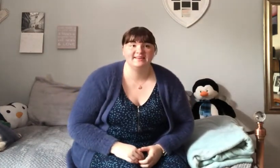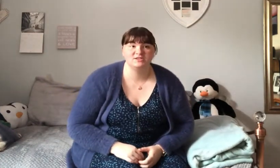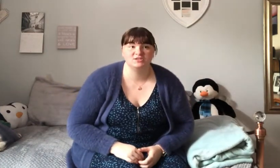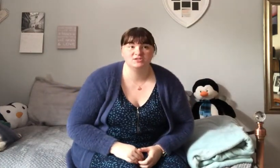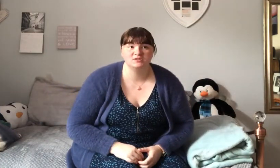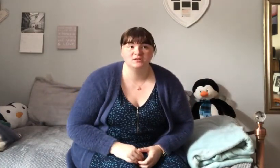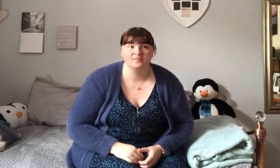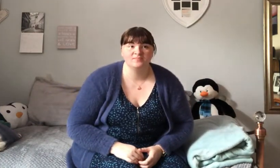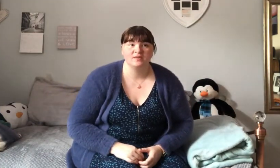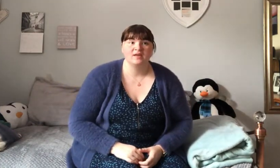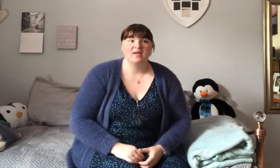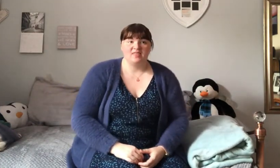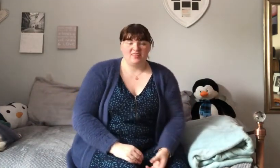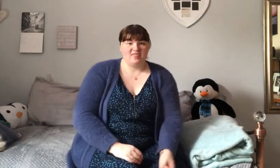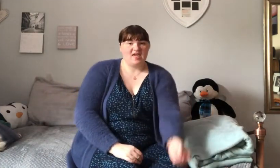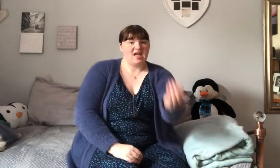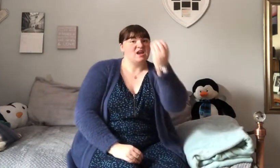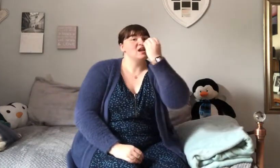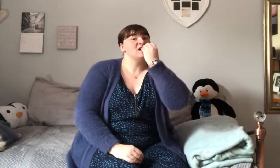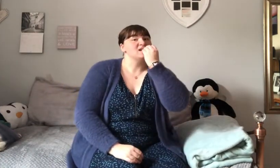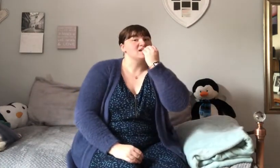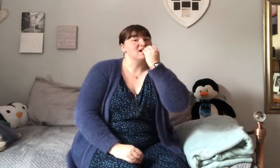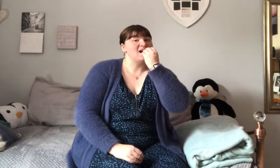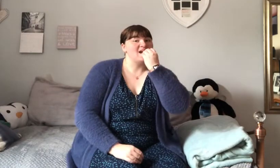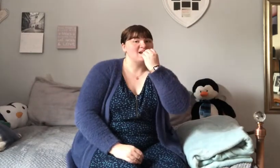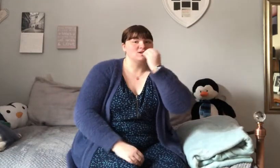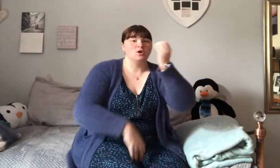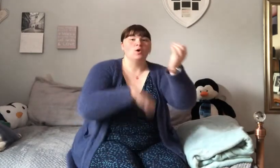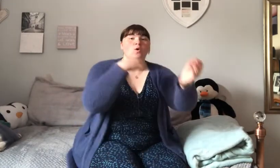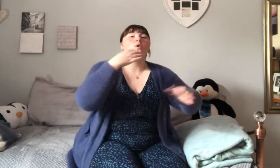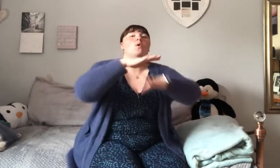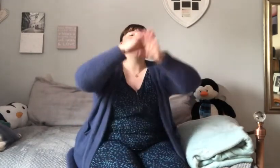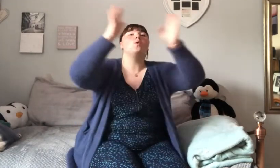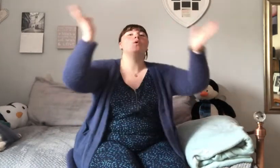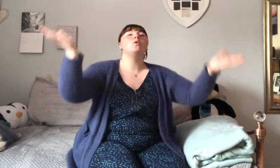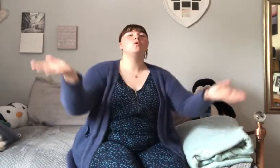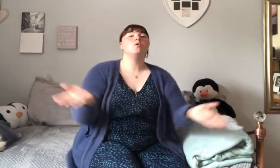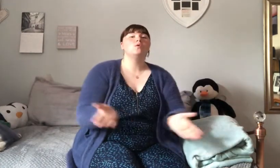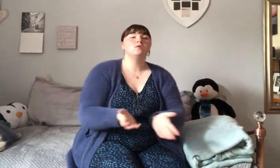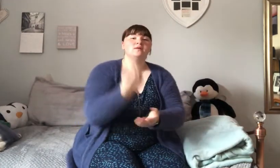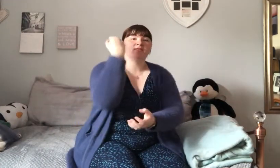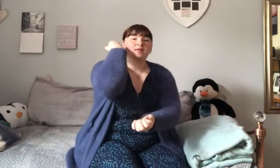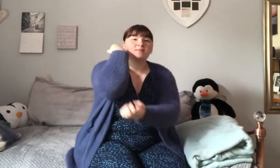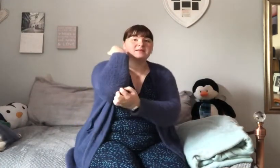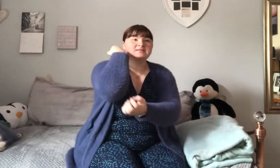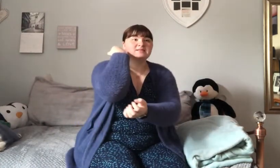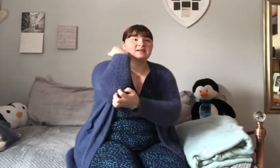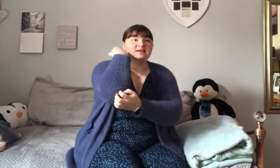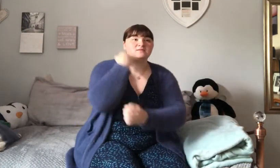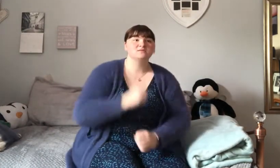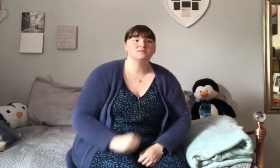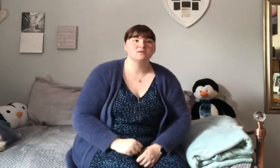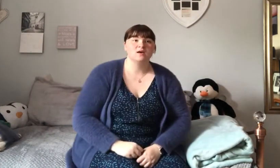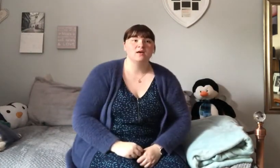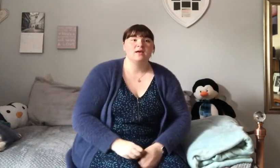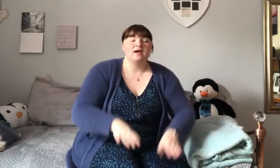dish. Then he ate all the biscuits